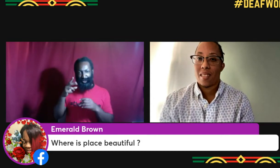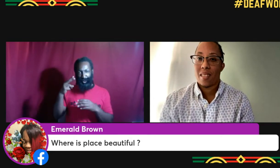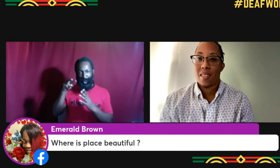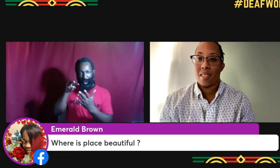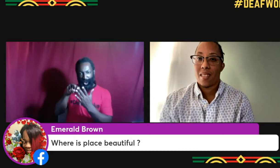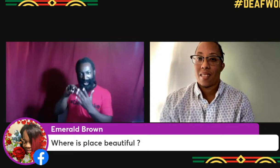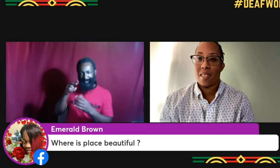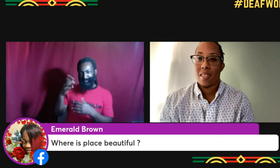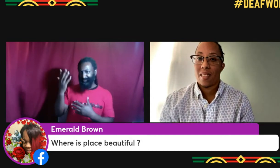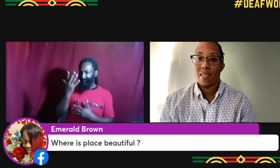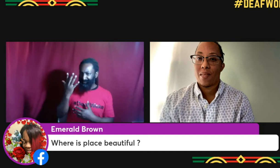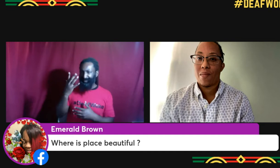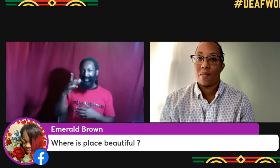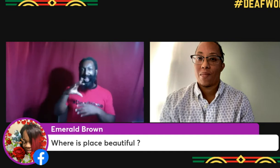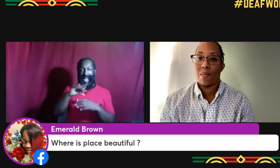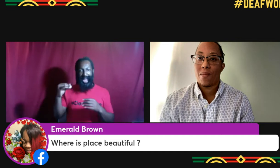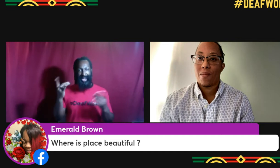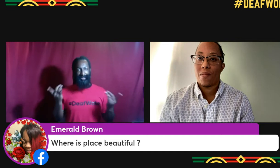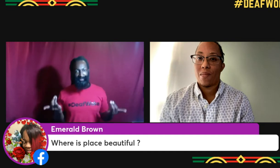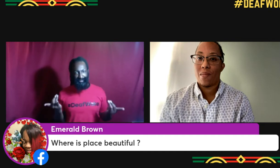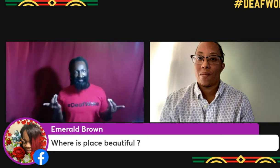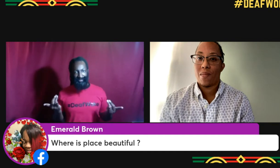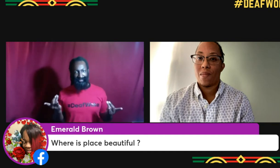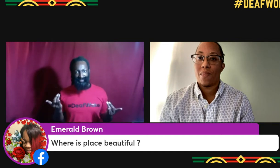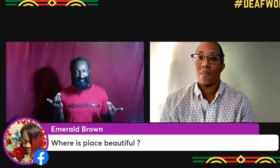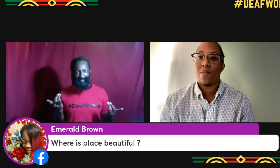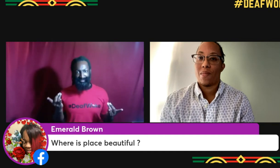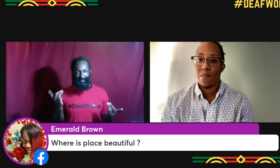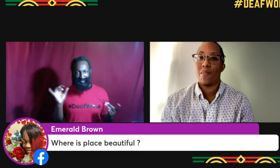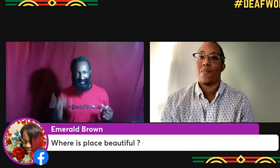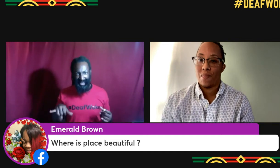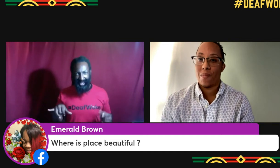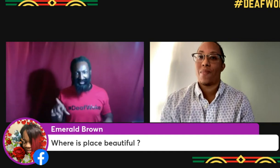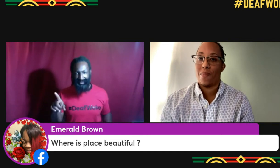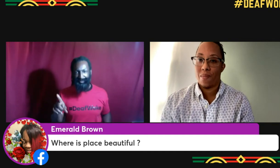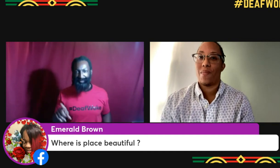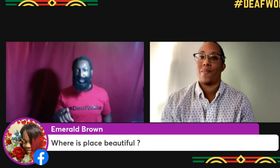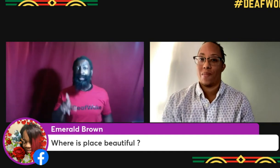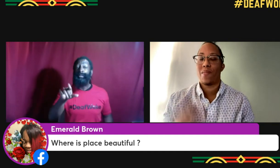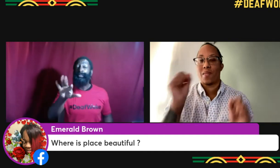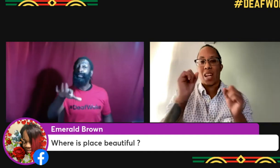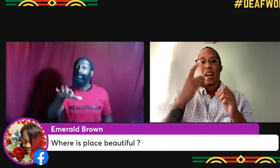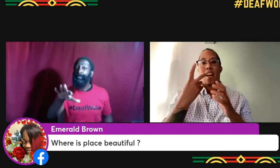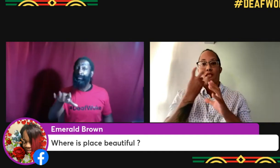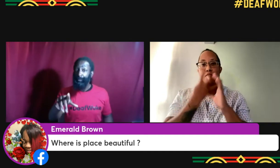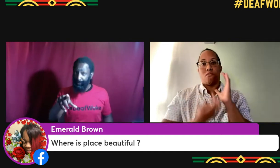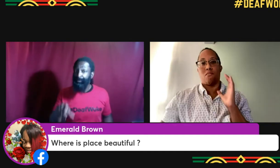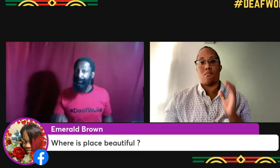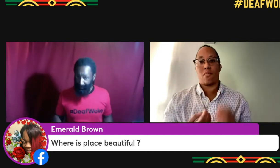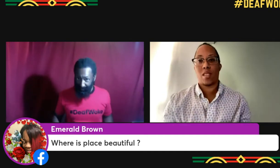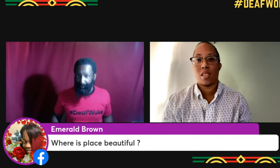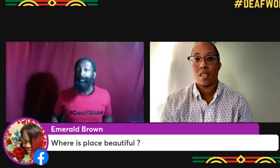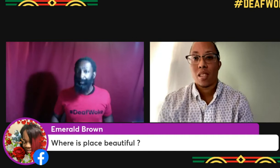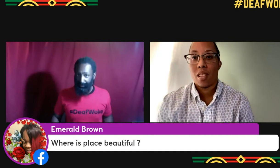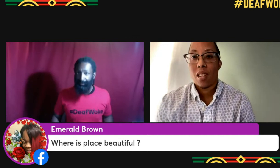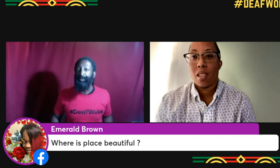You know, like Armani mentioned, looking in the mirror, having those affirmations, meditation.